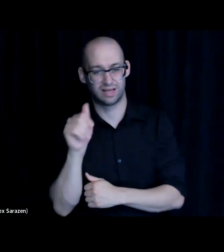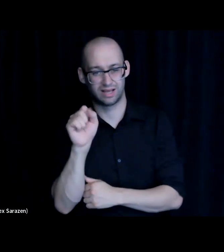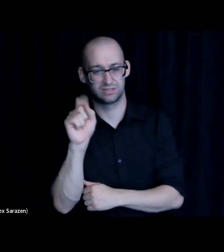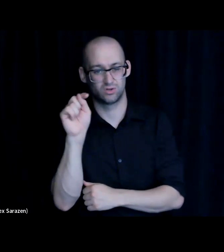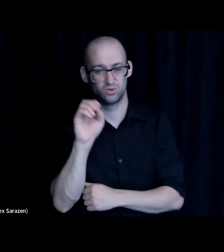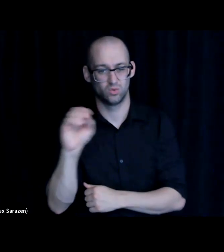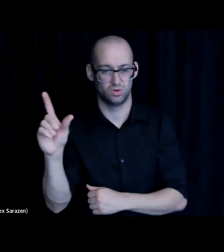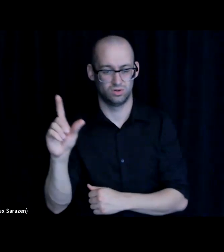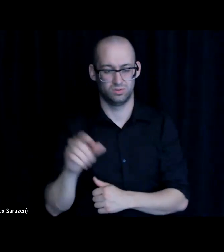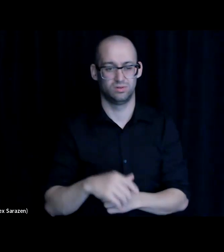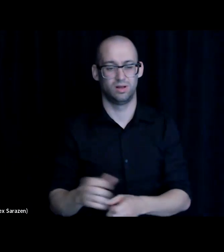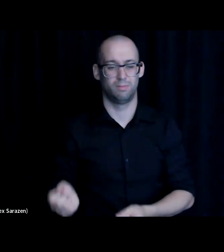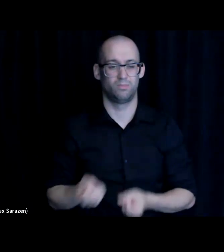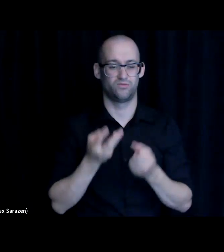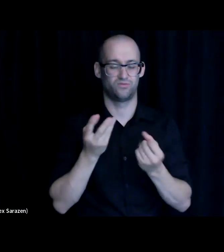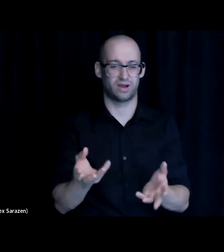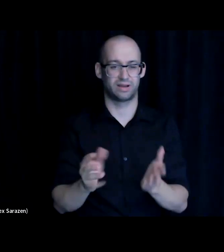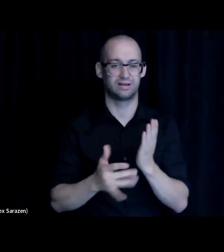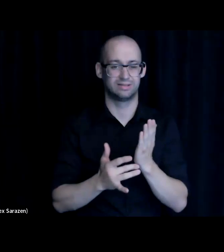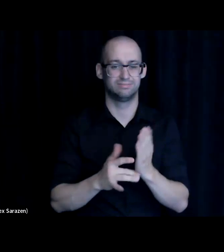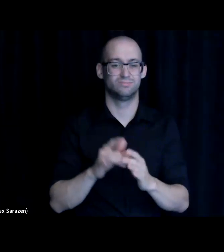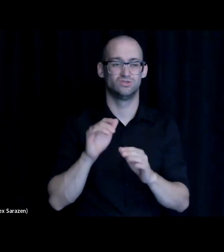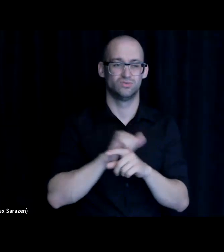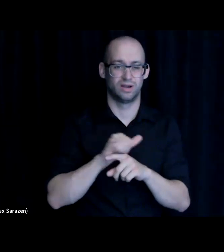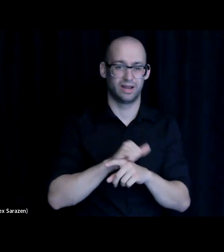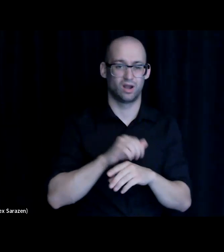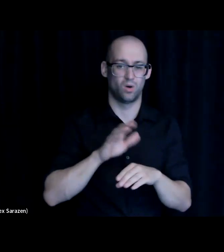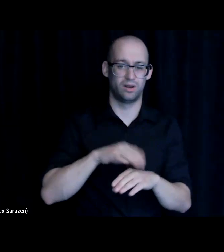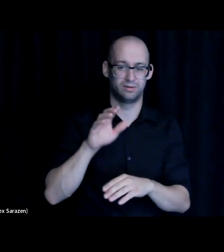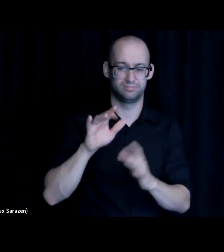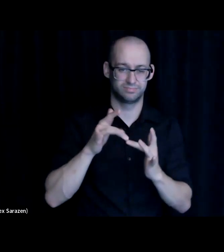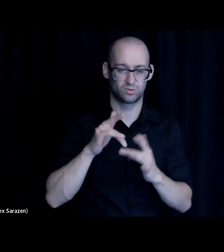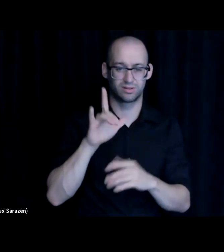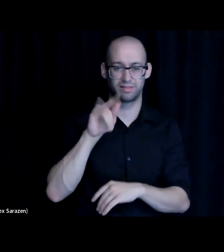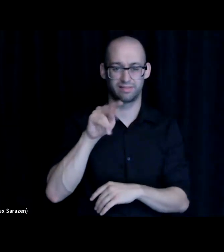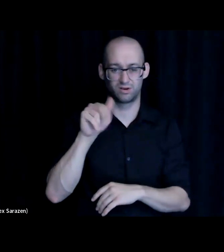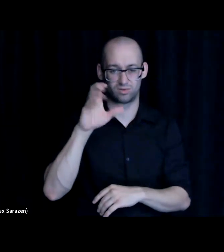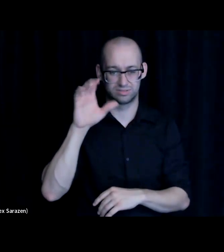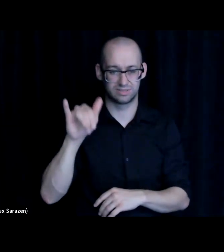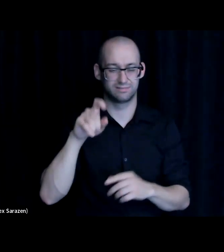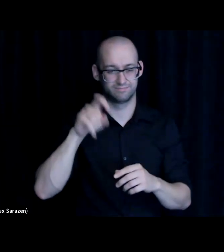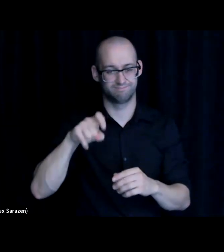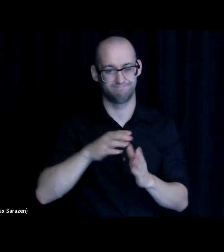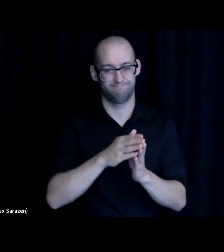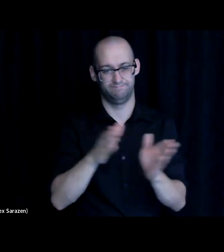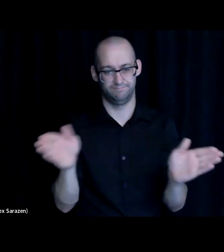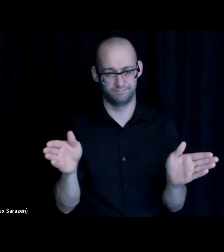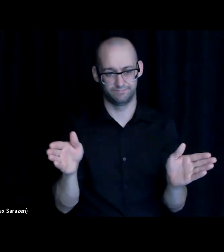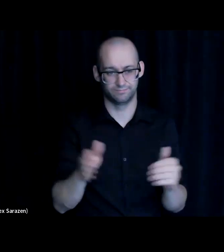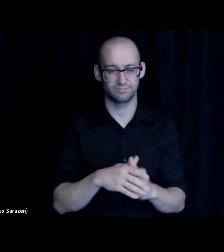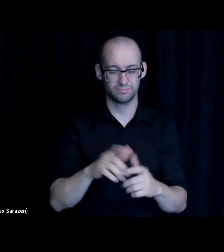digital literacy. We've started that, it needs to be expanded. But our biggest challenge up here in a rural area is just